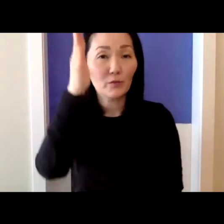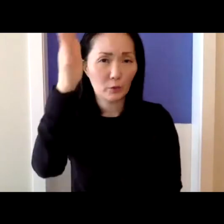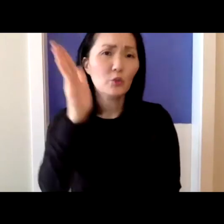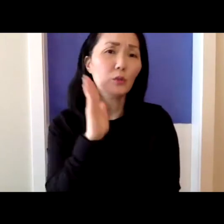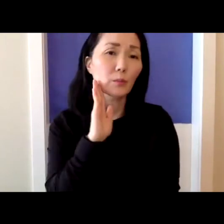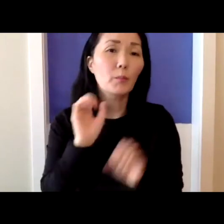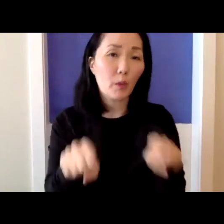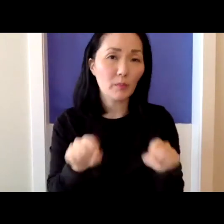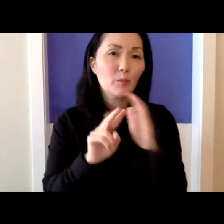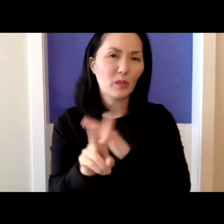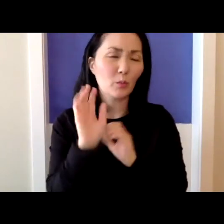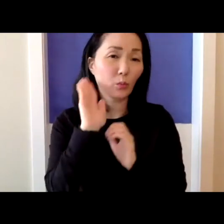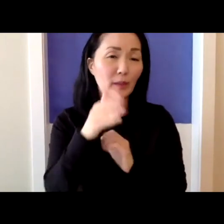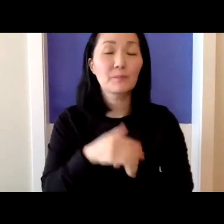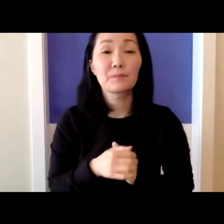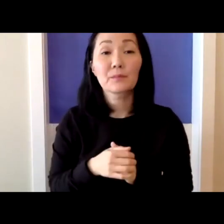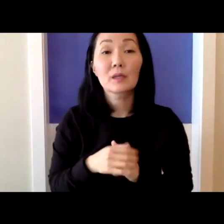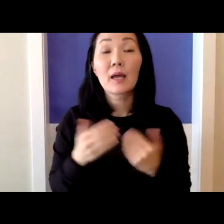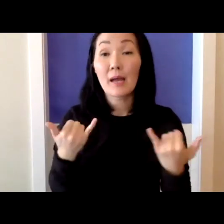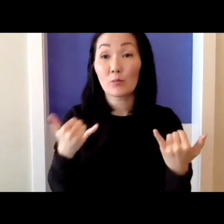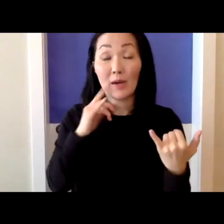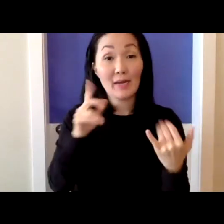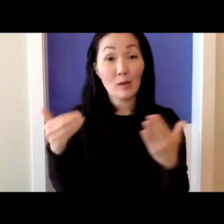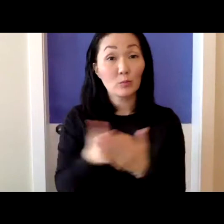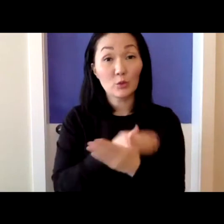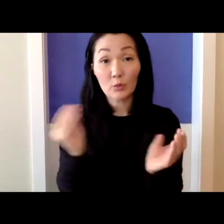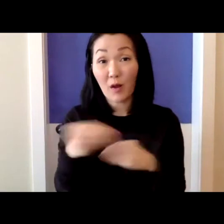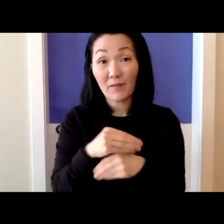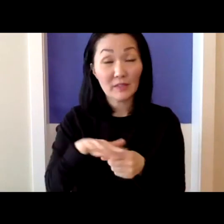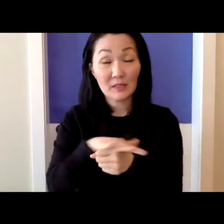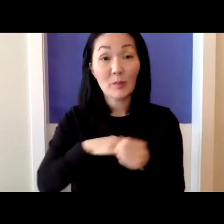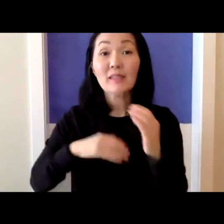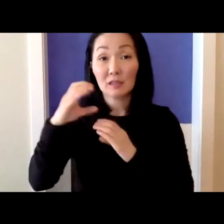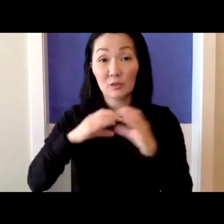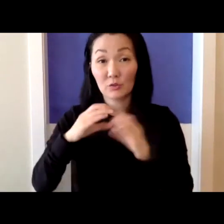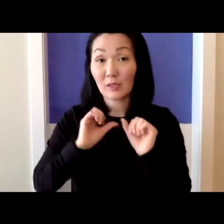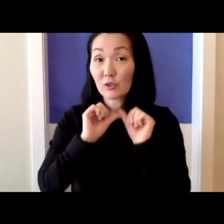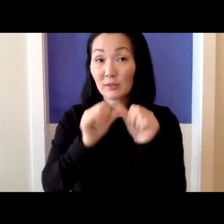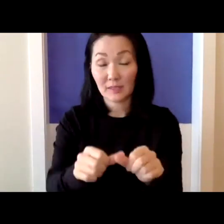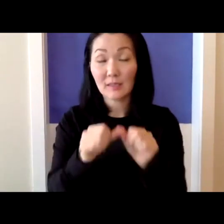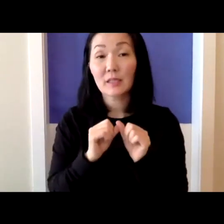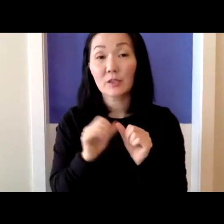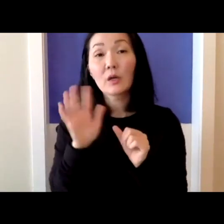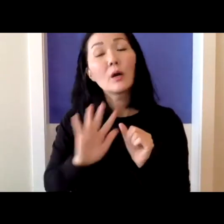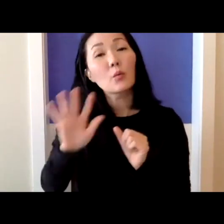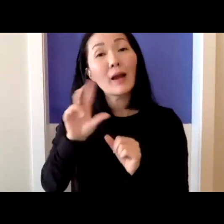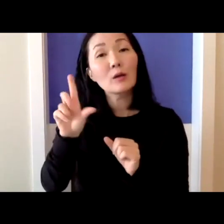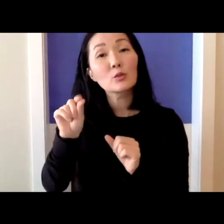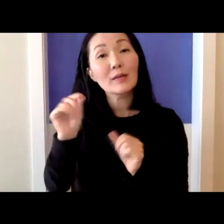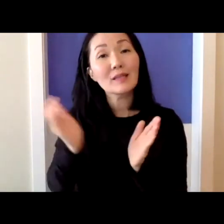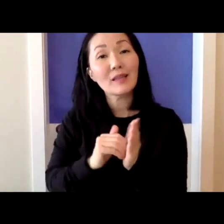million new square feet of office space is under construction right now that will accommodate about 20,000 new